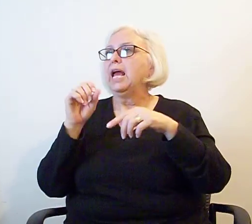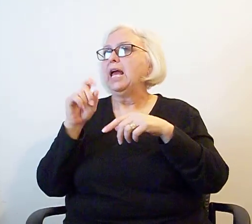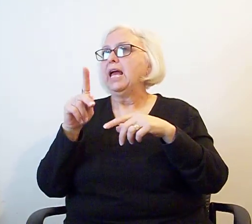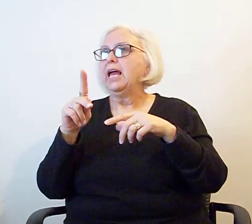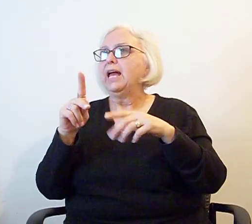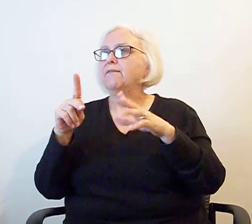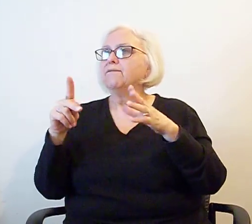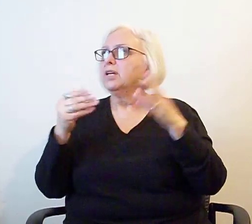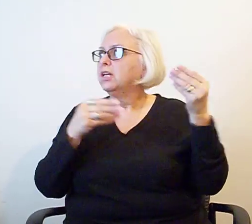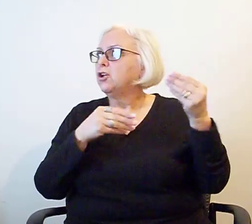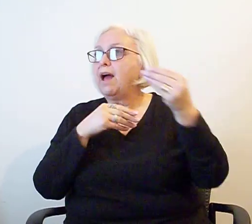necessary.